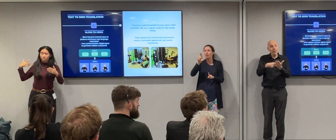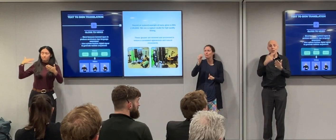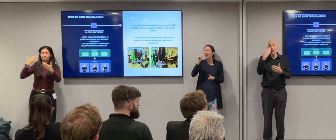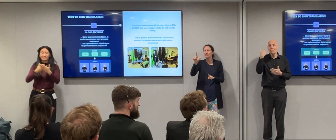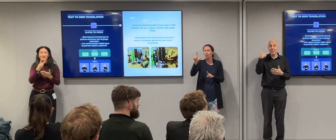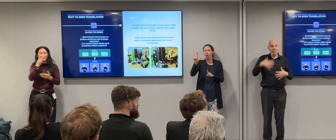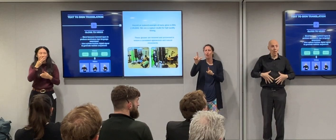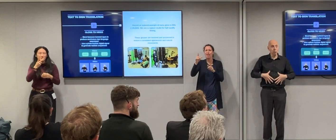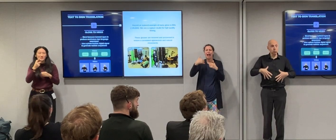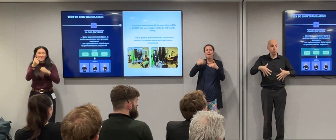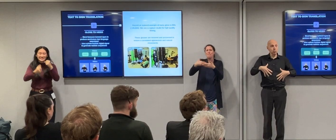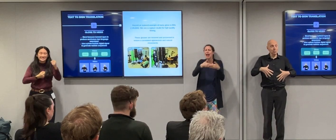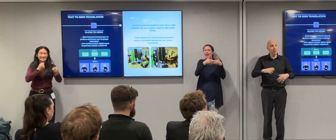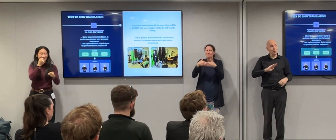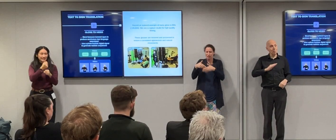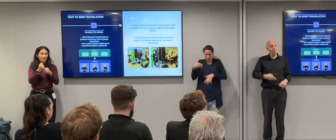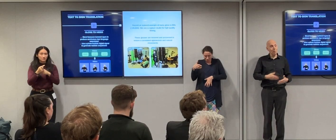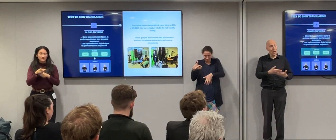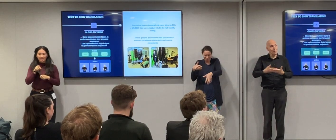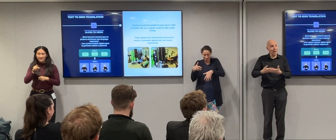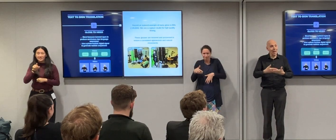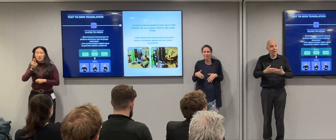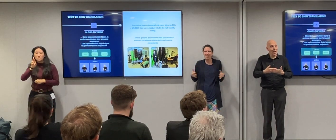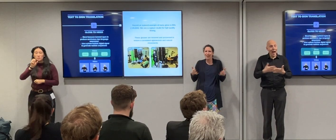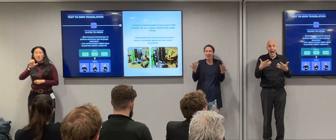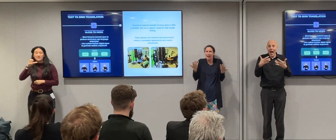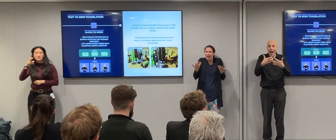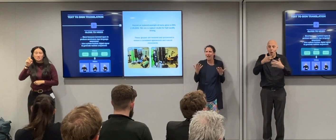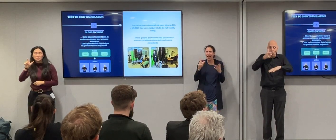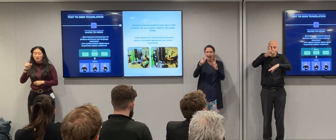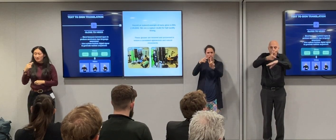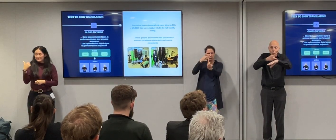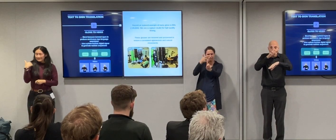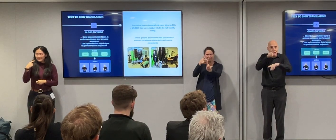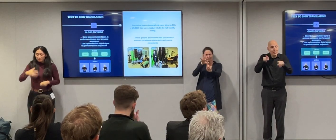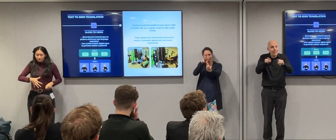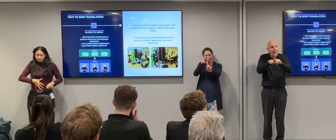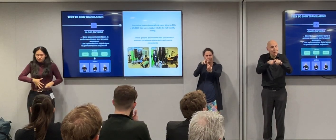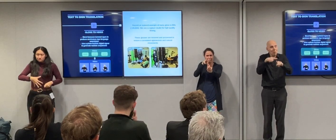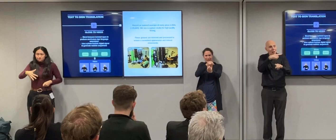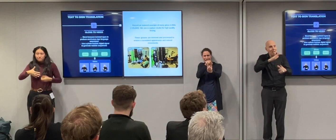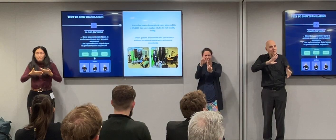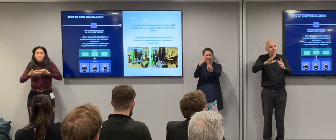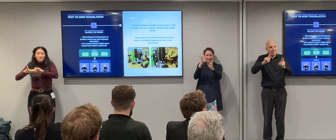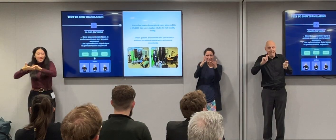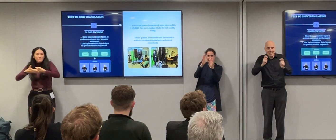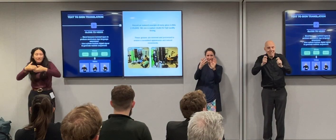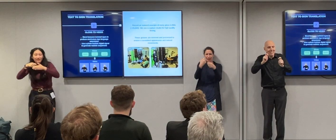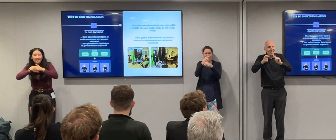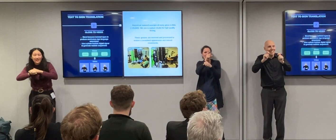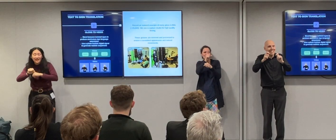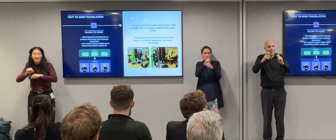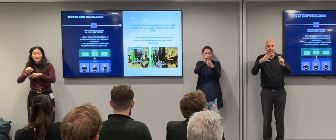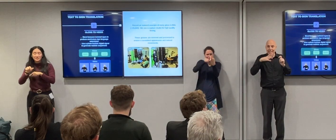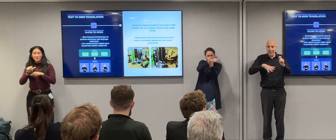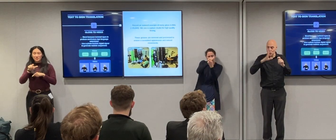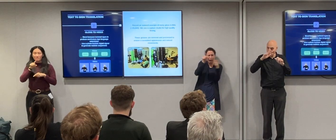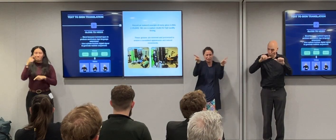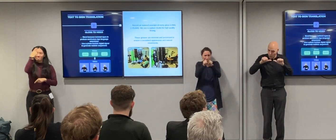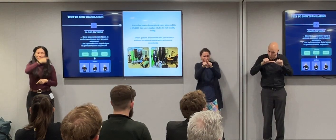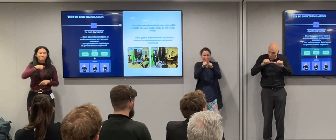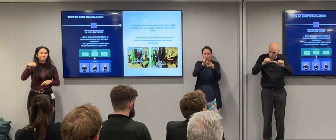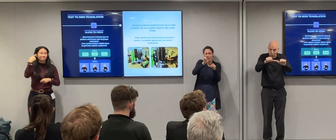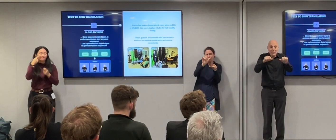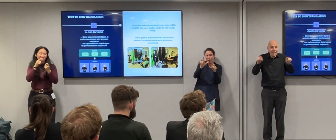very different appearance now than she was 2 years ago. So it was a big challenge for us of all of those individual signs, making them look like the exact same appearance